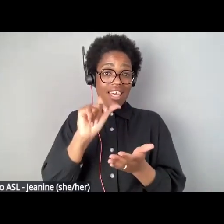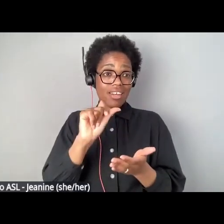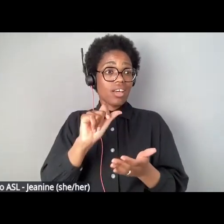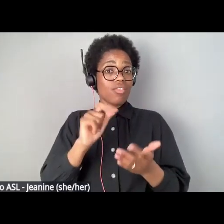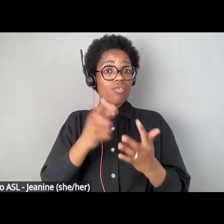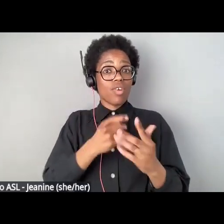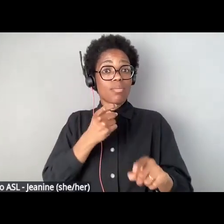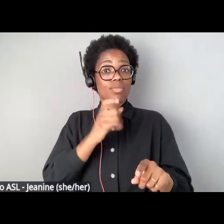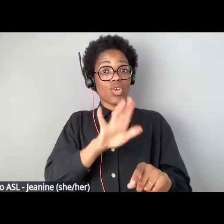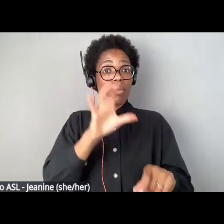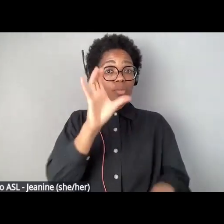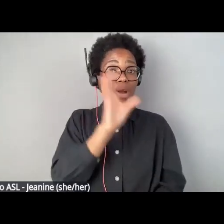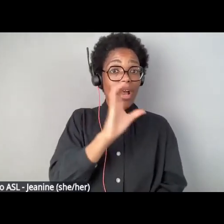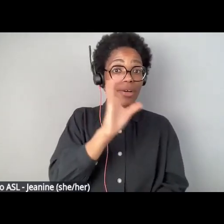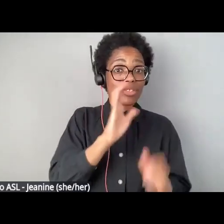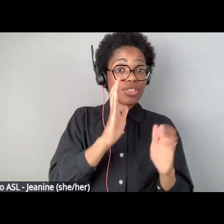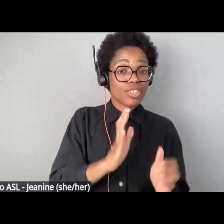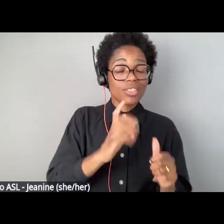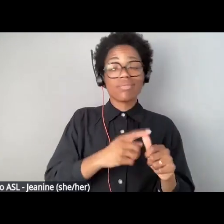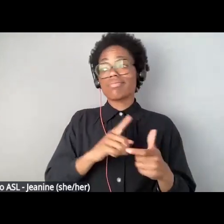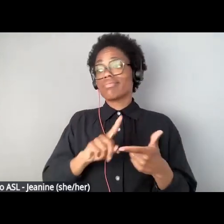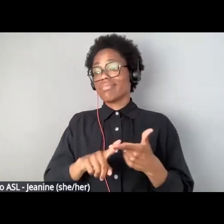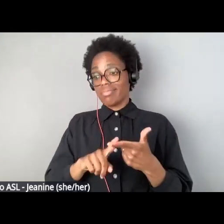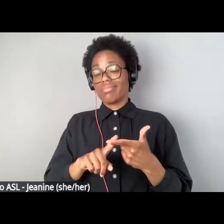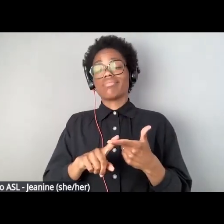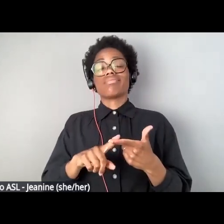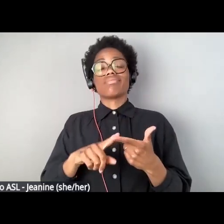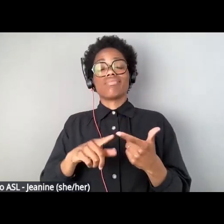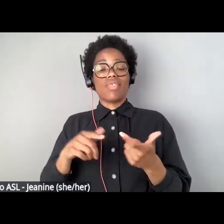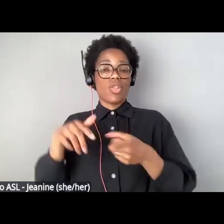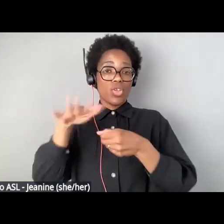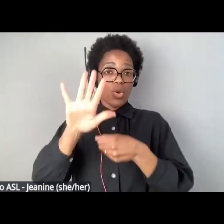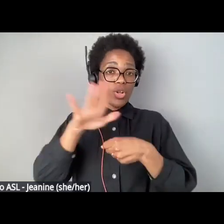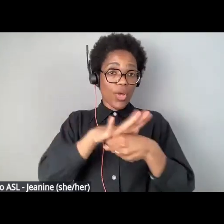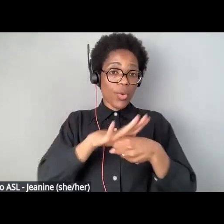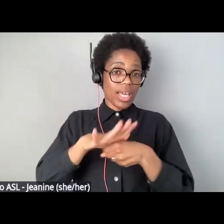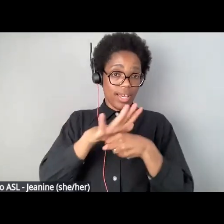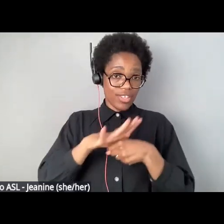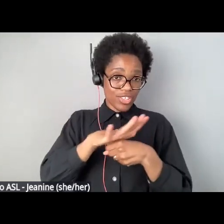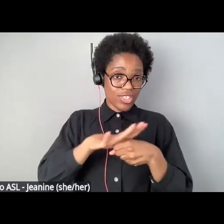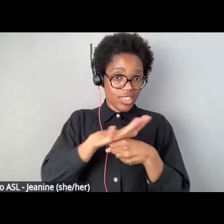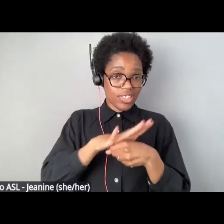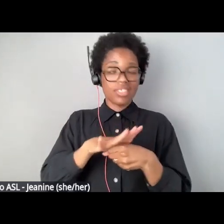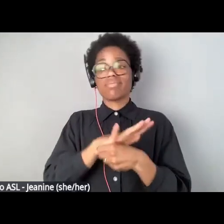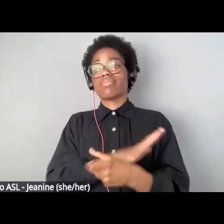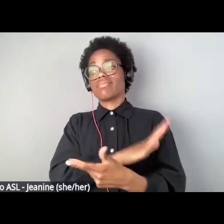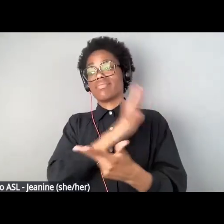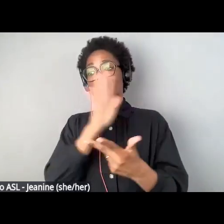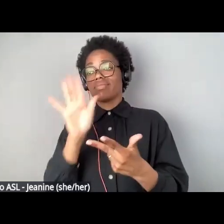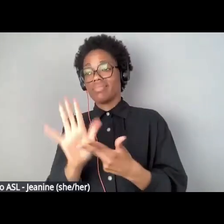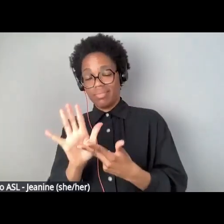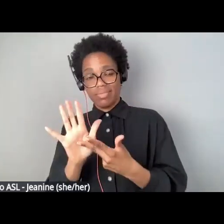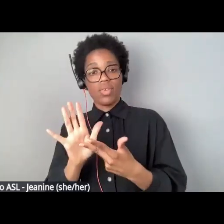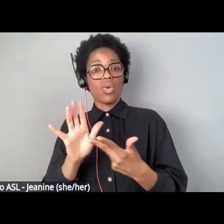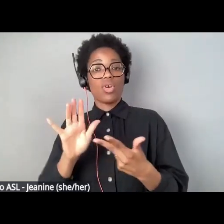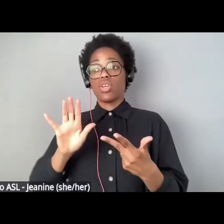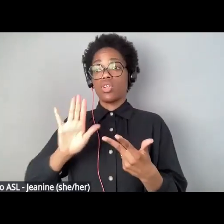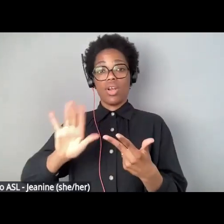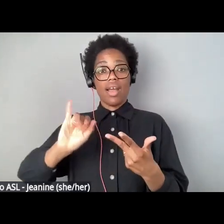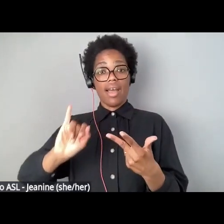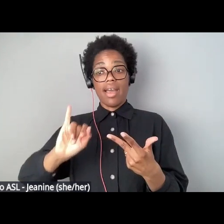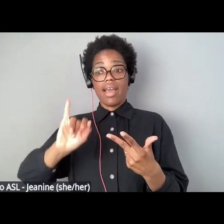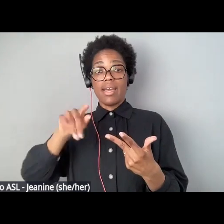either because it is shared with their app on your phone, you can turn that off, or because they're trying to get it from your IP address, you can hide that with a